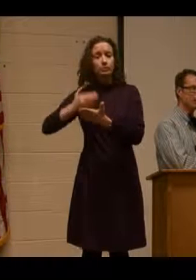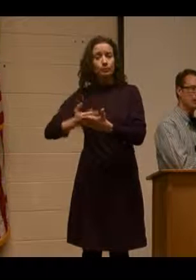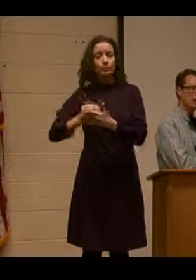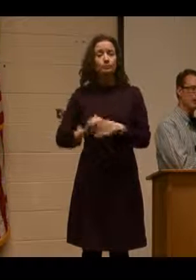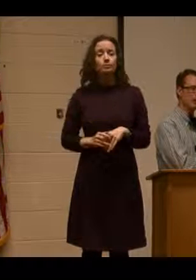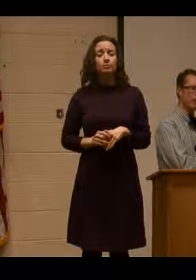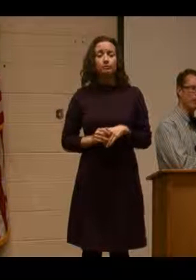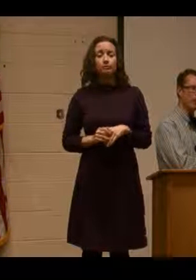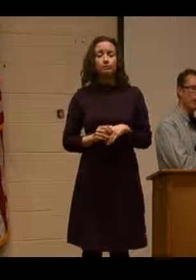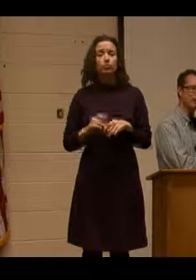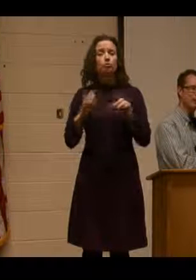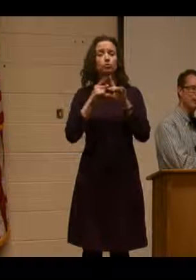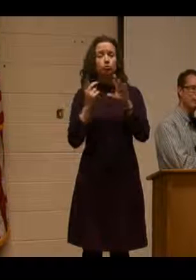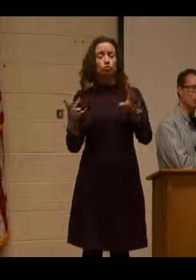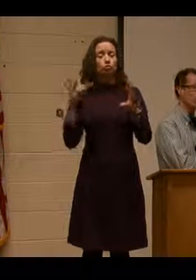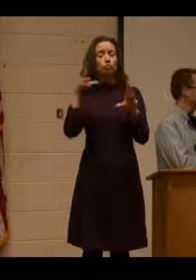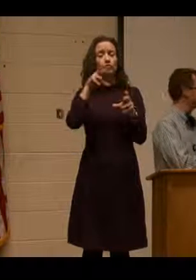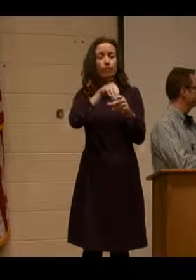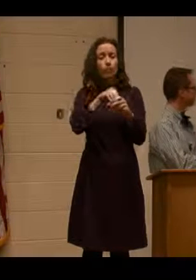school year.